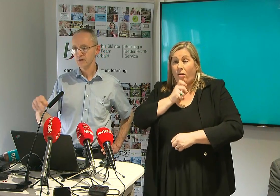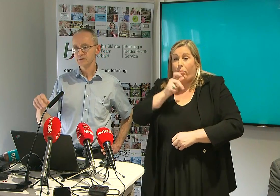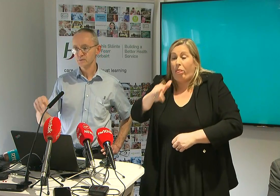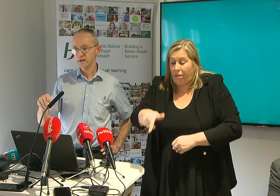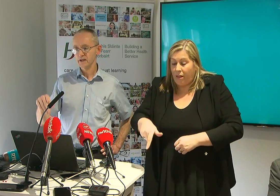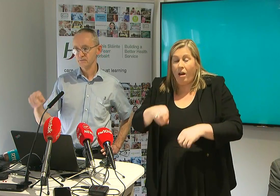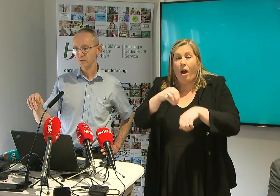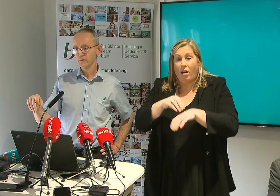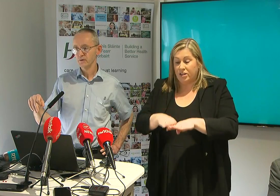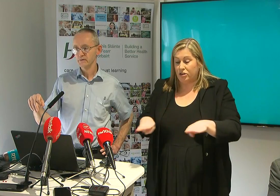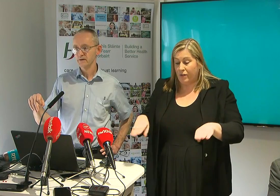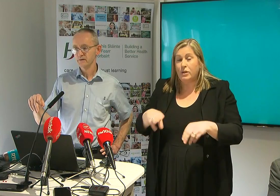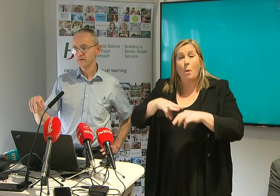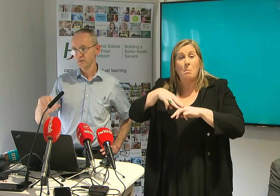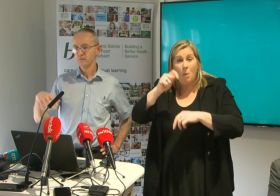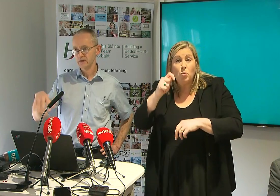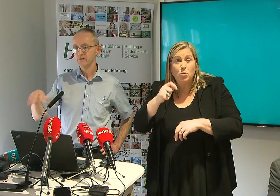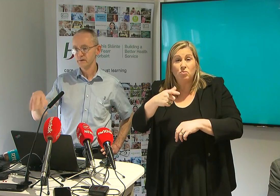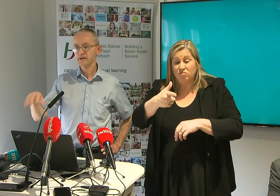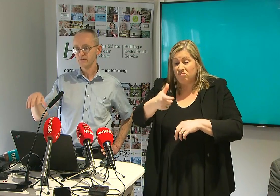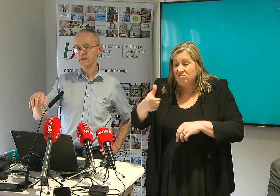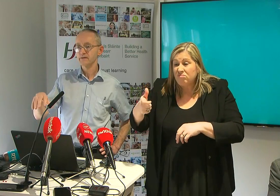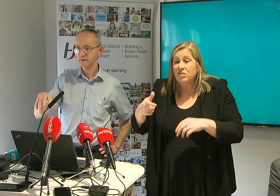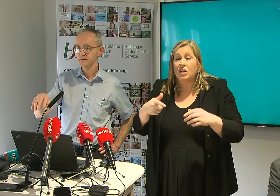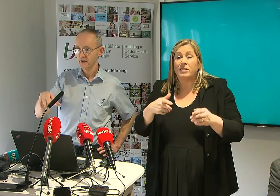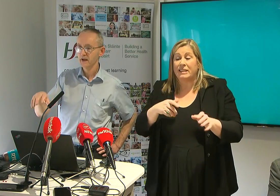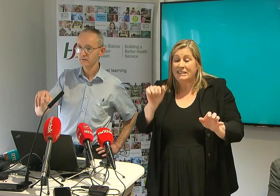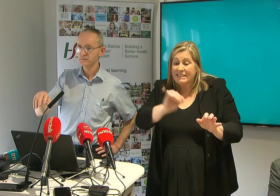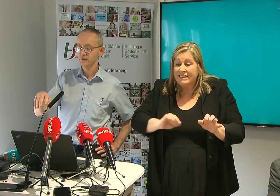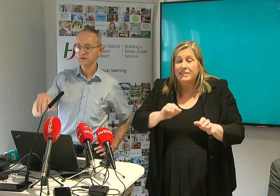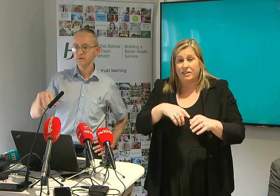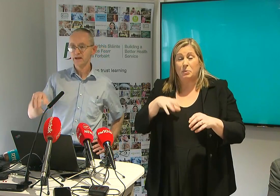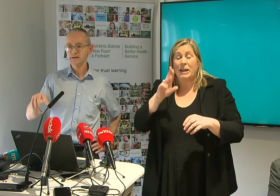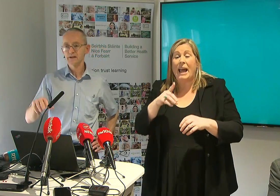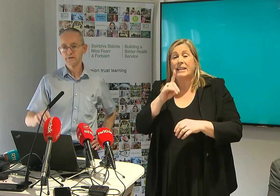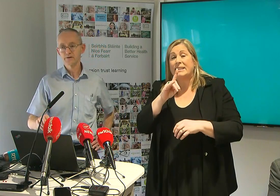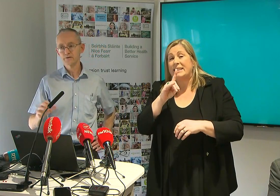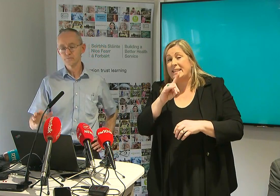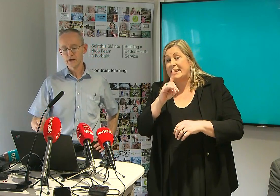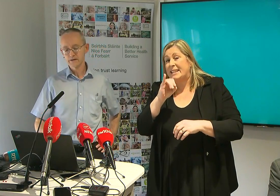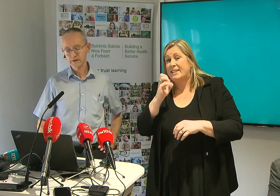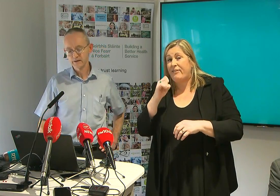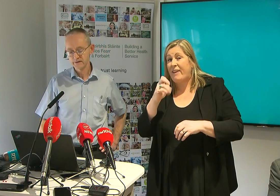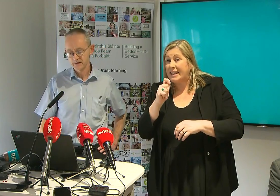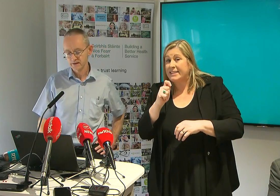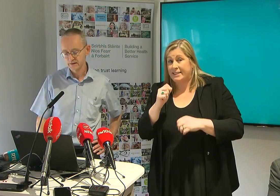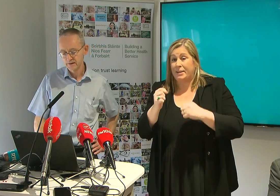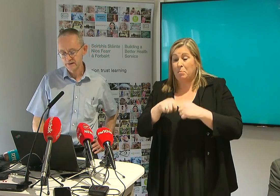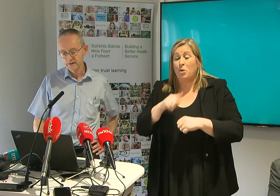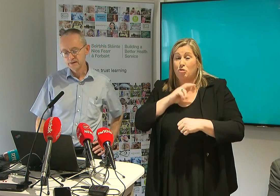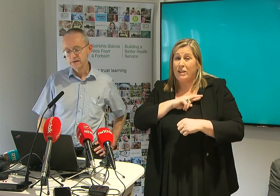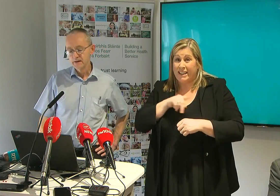basic detergent will kill most coronaviruses, but we disinfect as well for extra precaution. But actually these viruses are relatively easy to